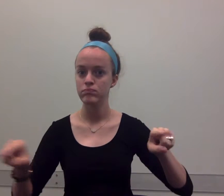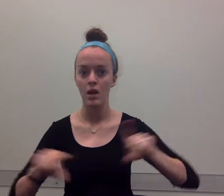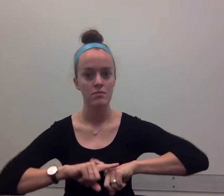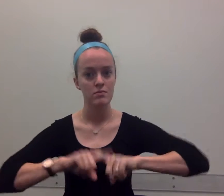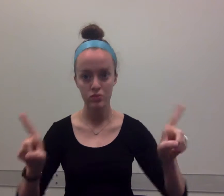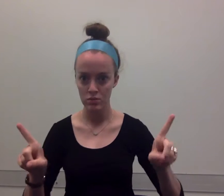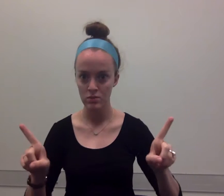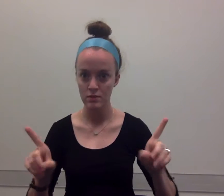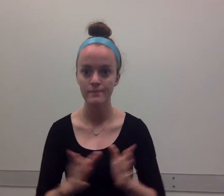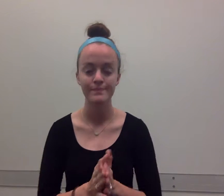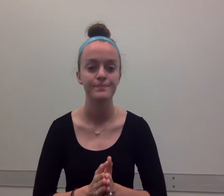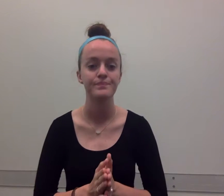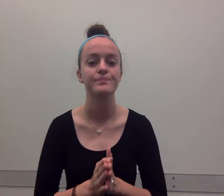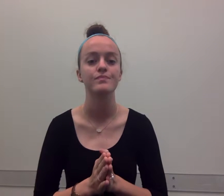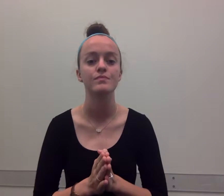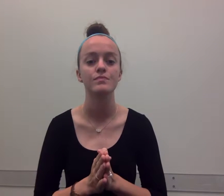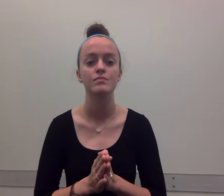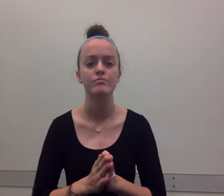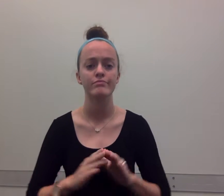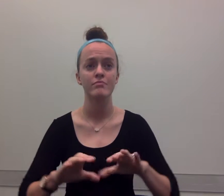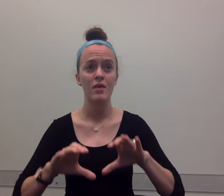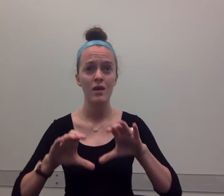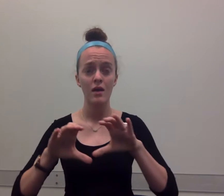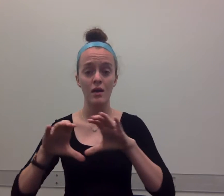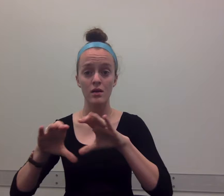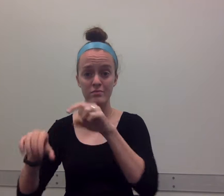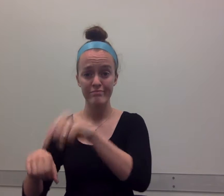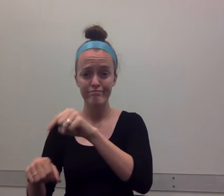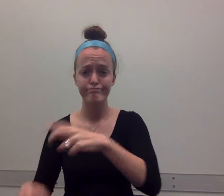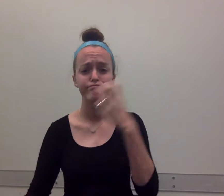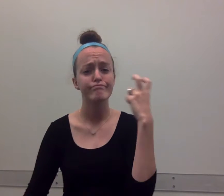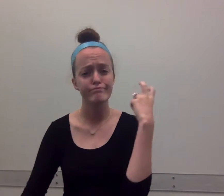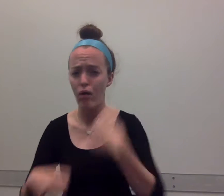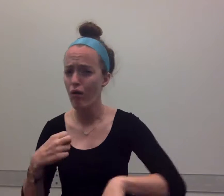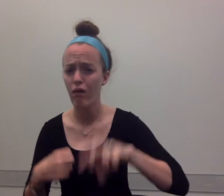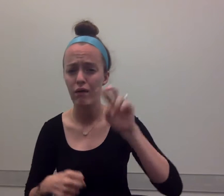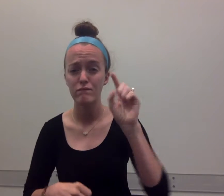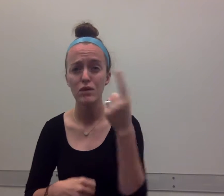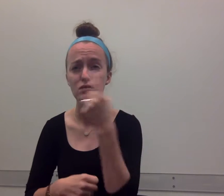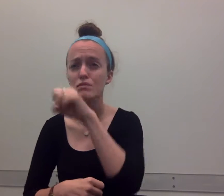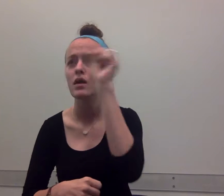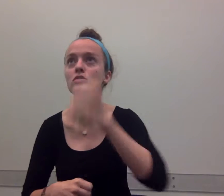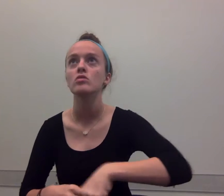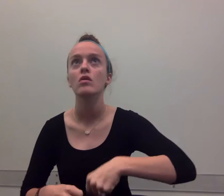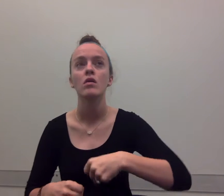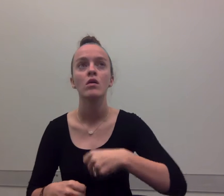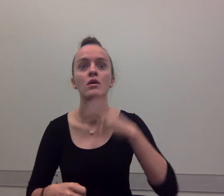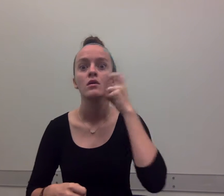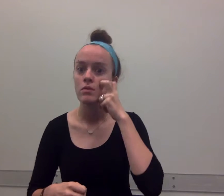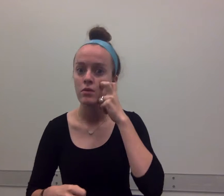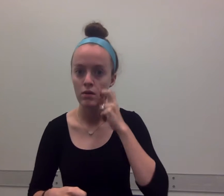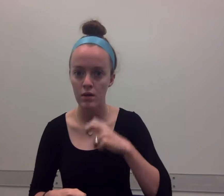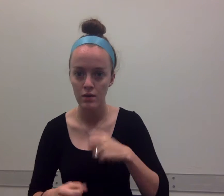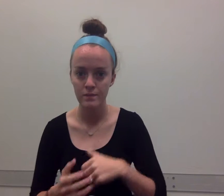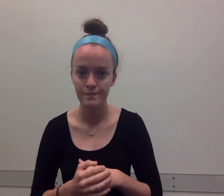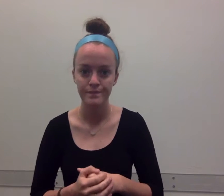Classes were tough in law school, especially your first semester. You work all semester and your grade is